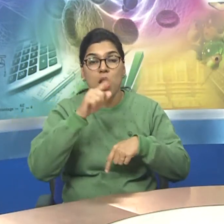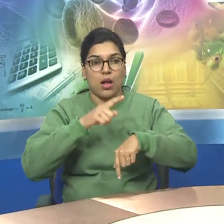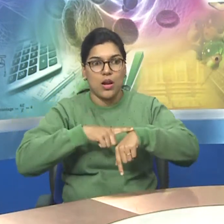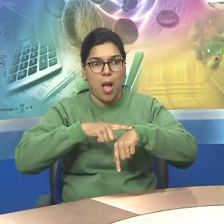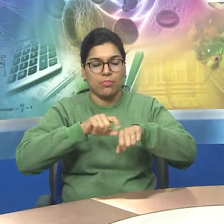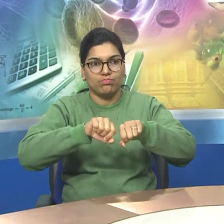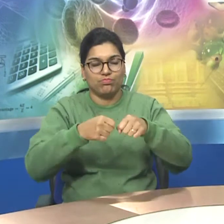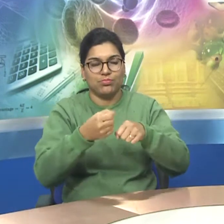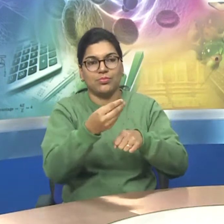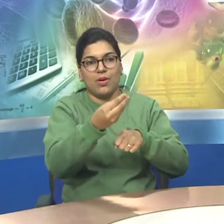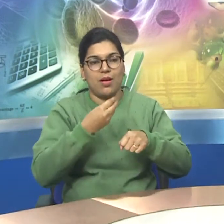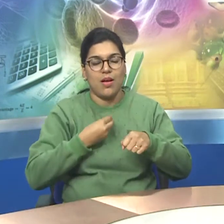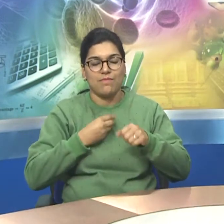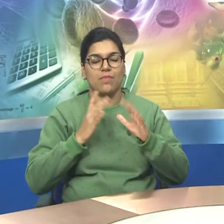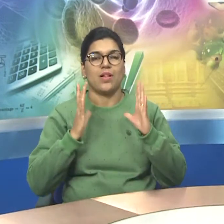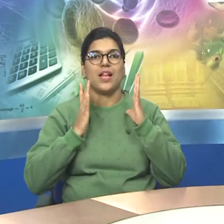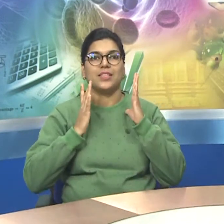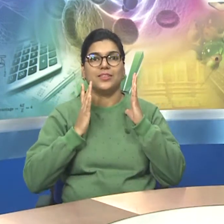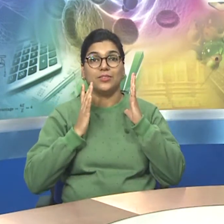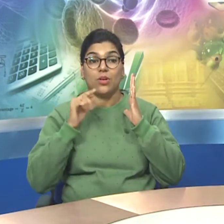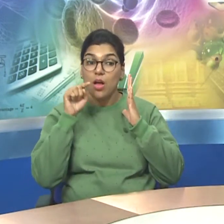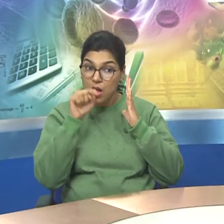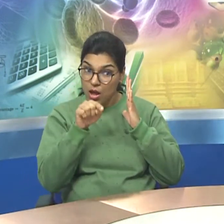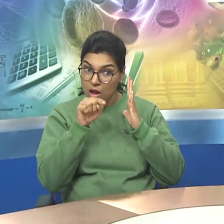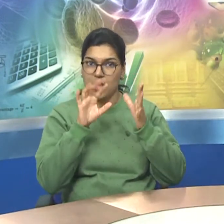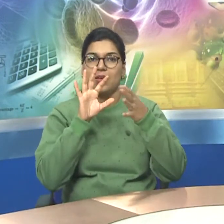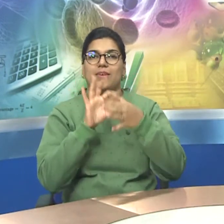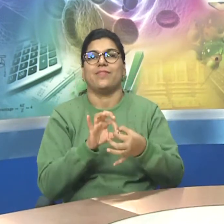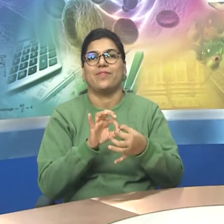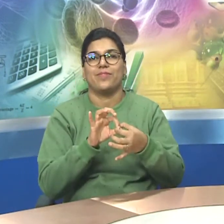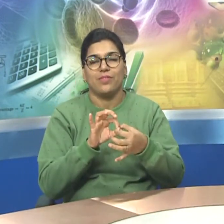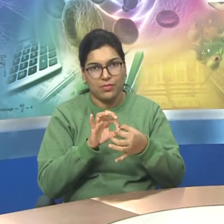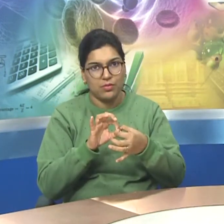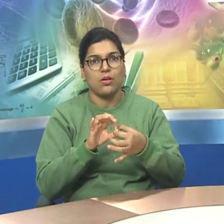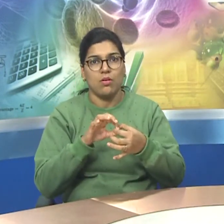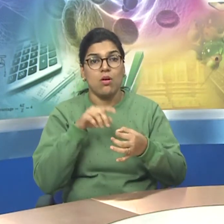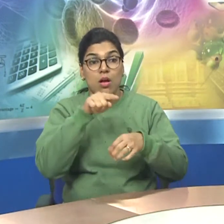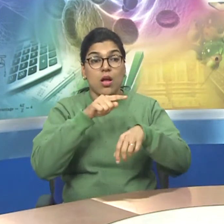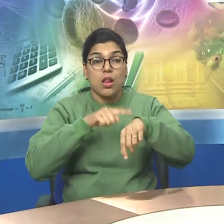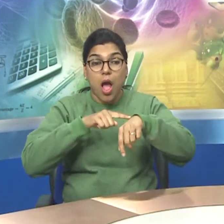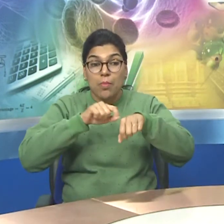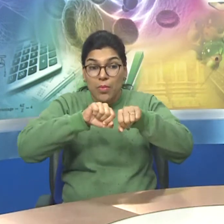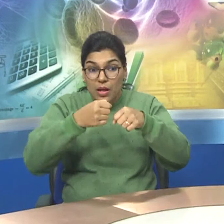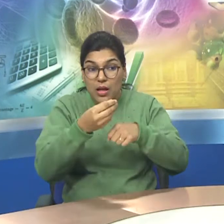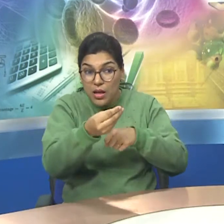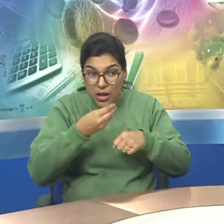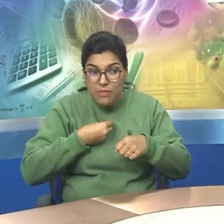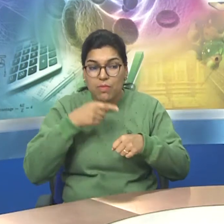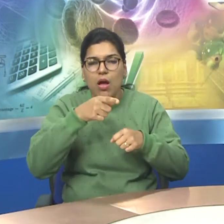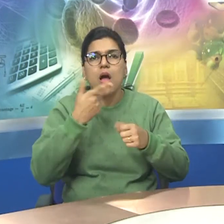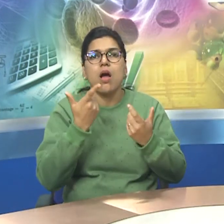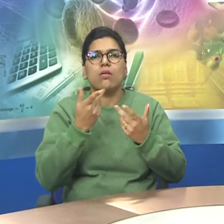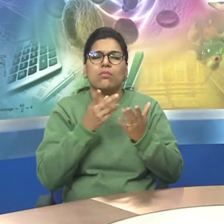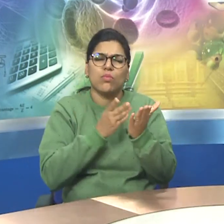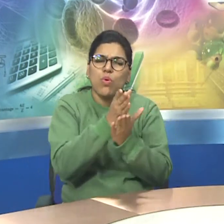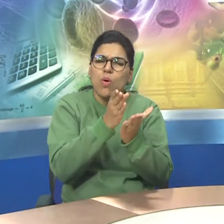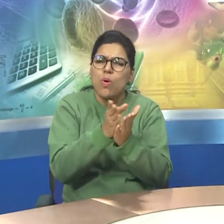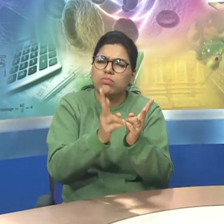time. But there is some break time, and during that time, you do